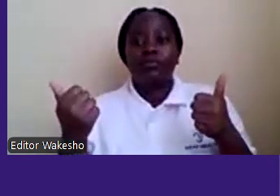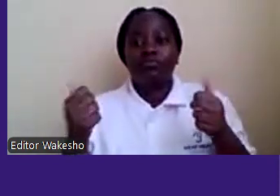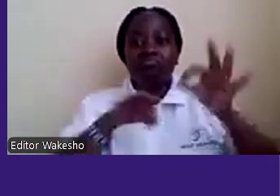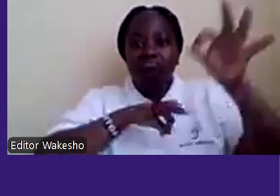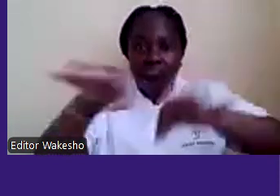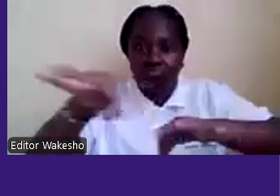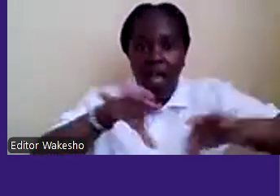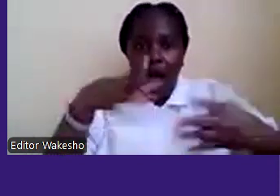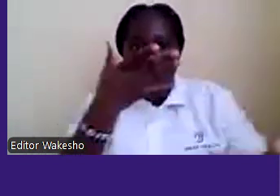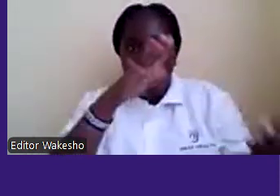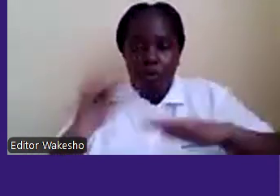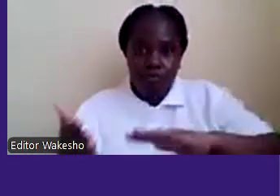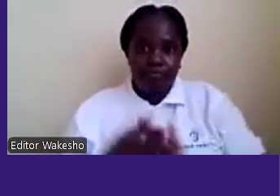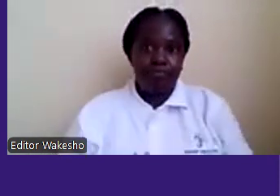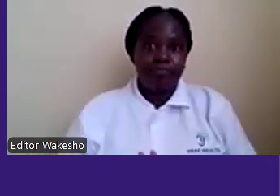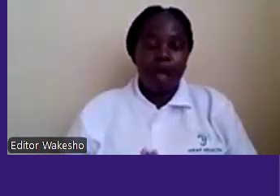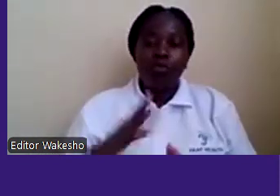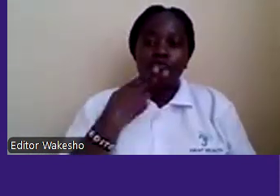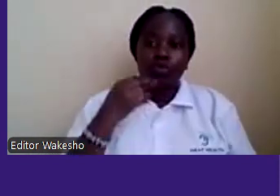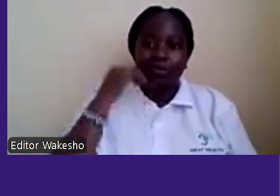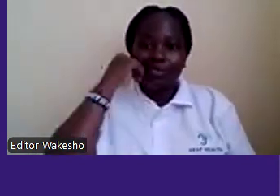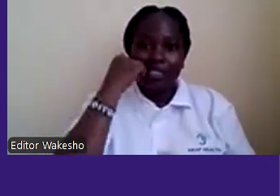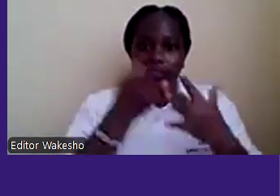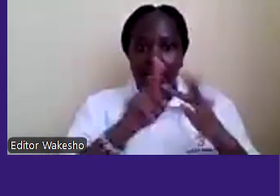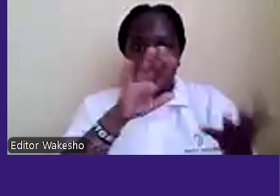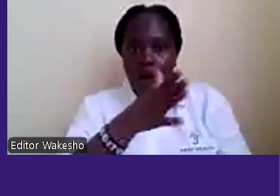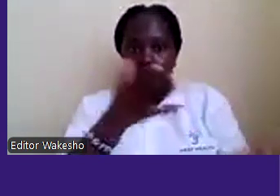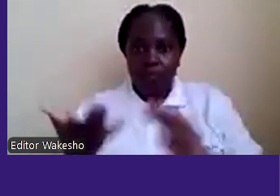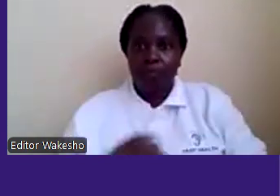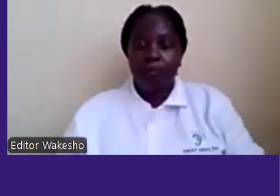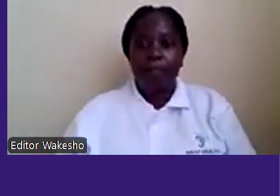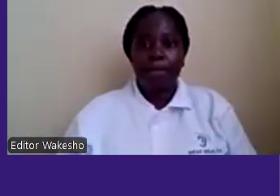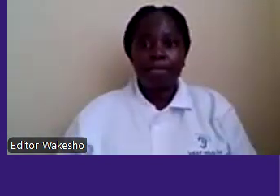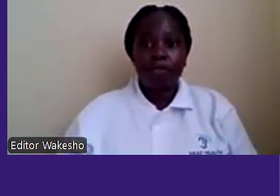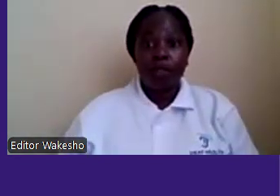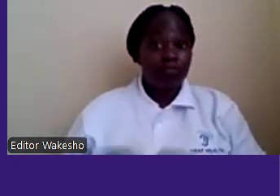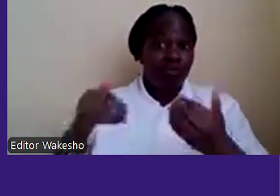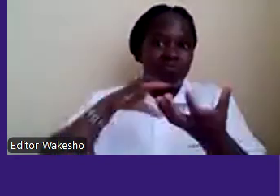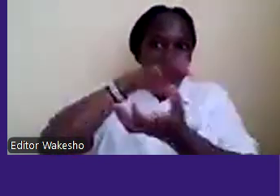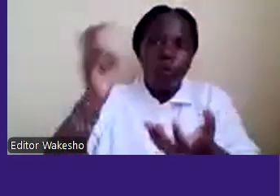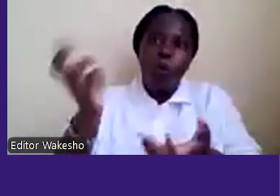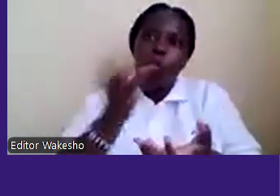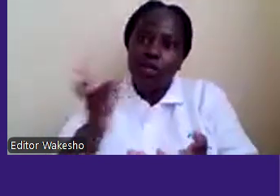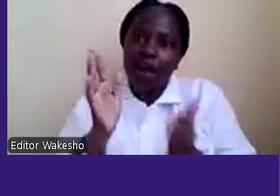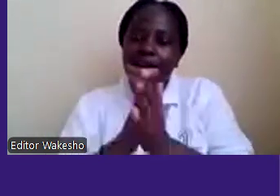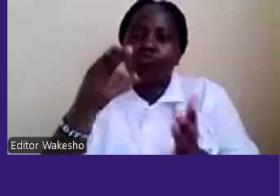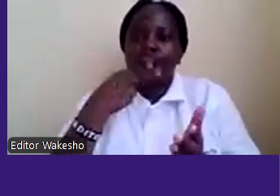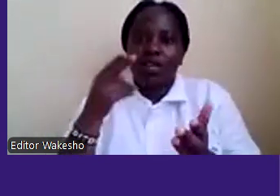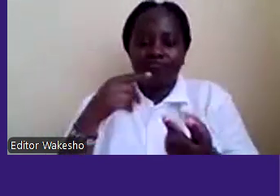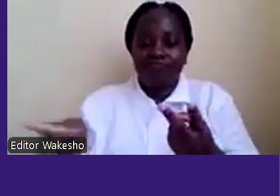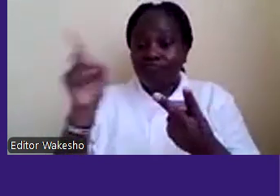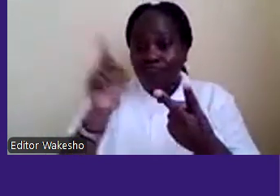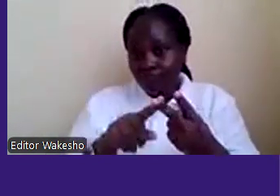it comes to how diabetes comes about. So with an oral glucose tolerance test, again, they will give you